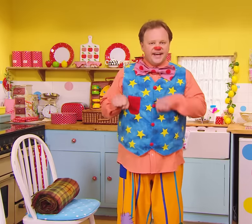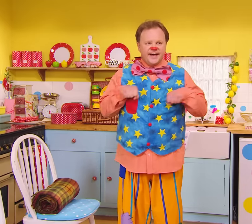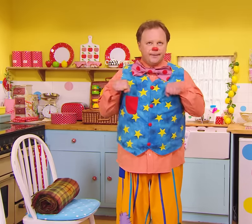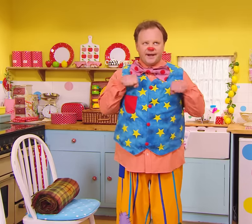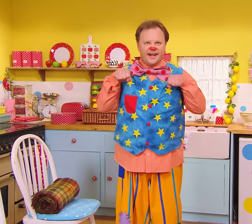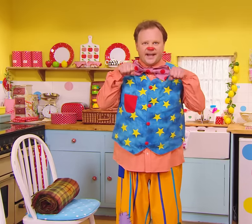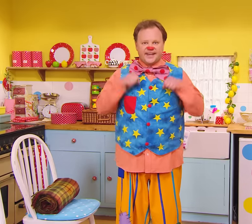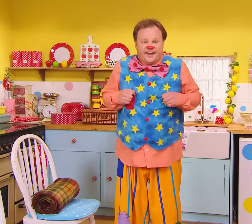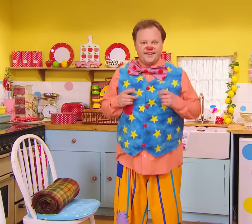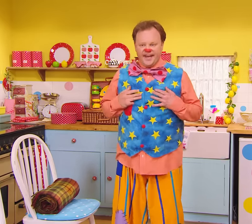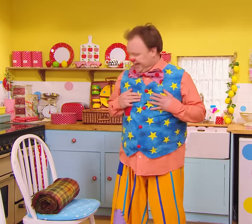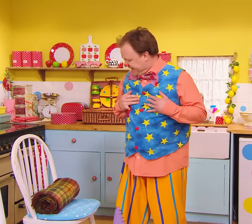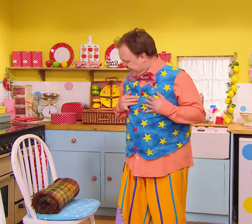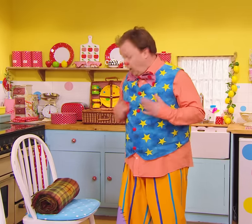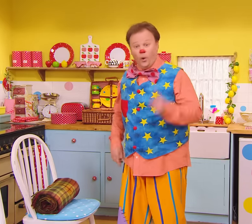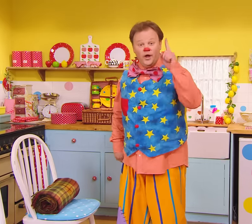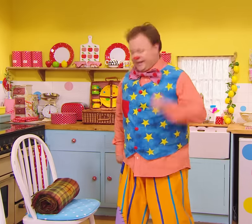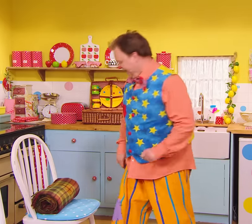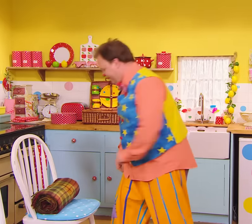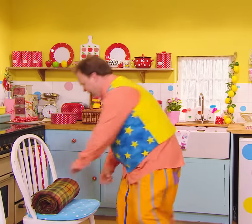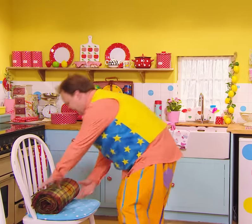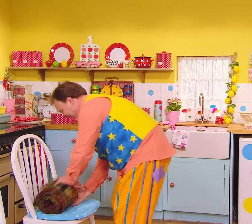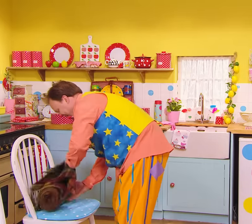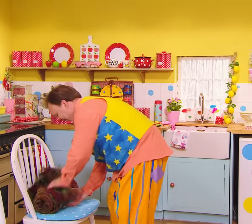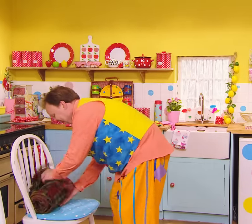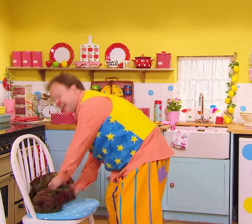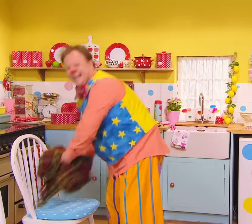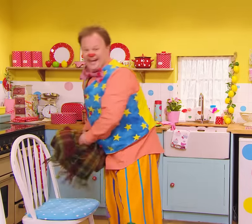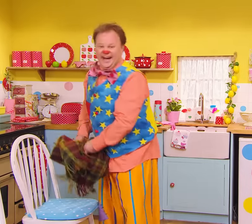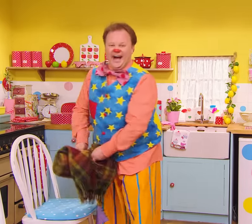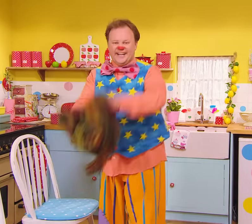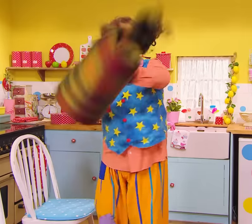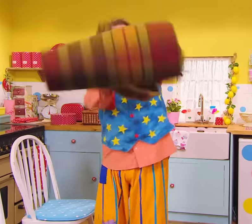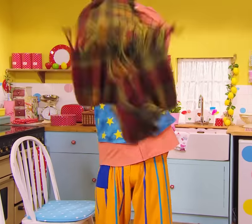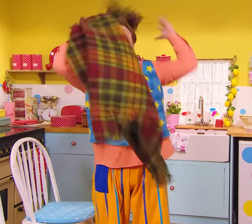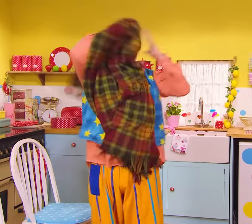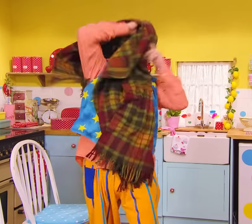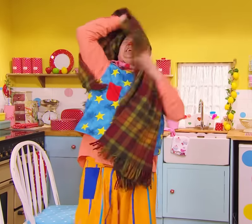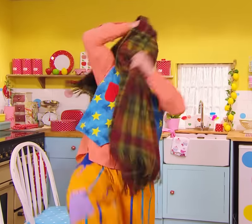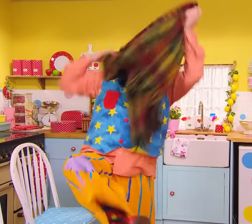a blanket. Oh, look, here's one. Ta-da! I'll just get it out of it.